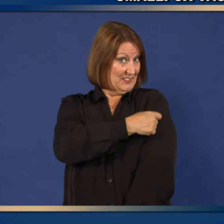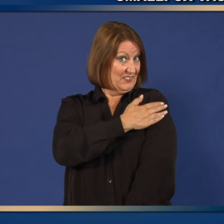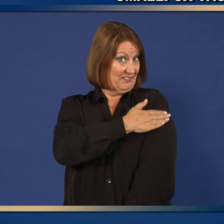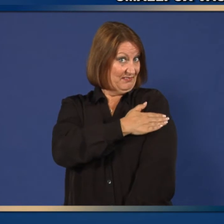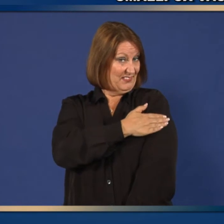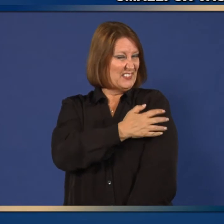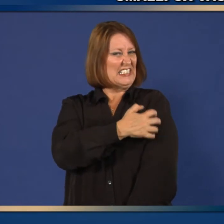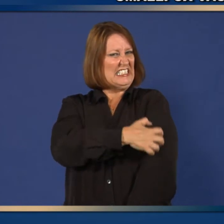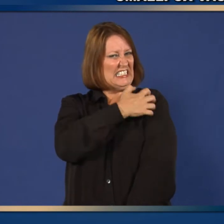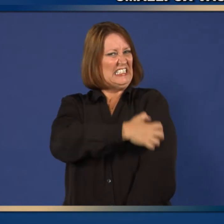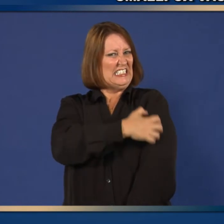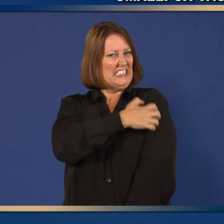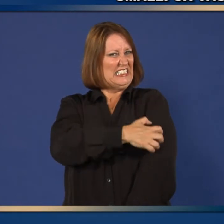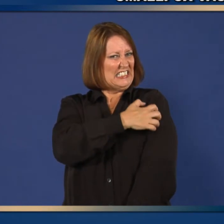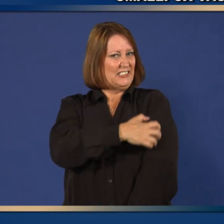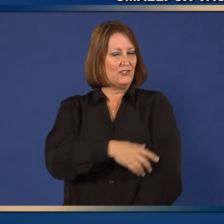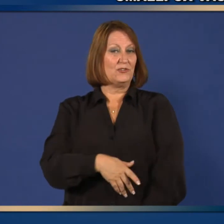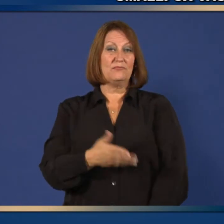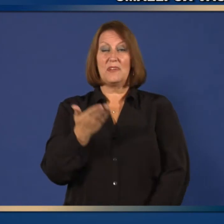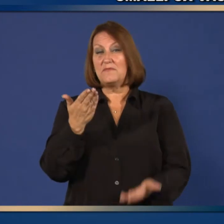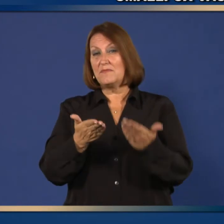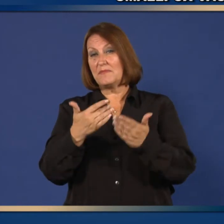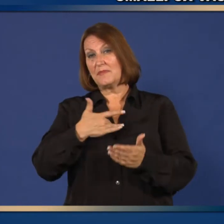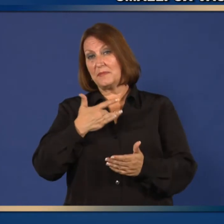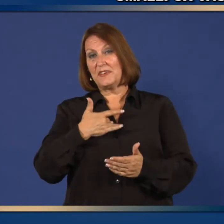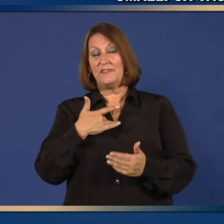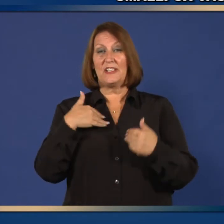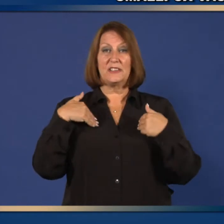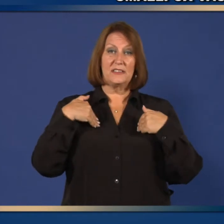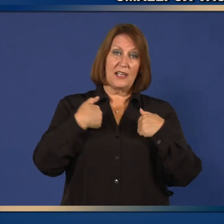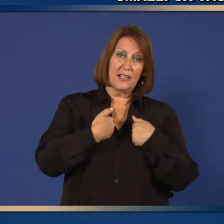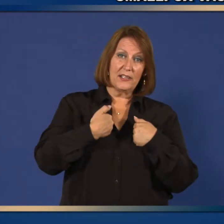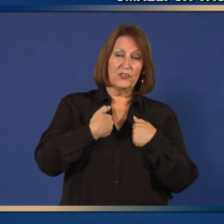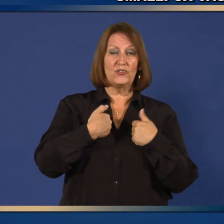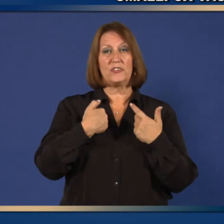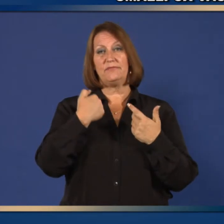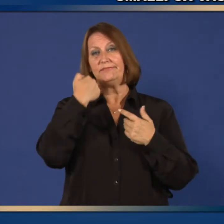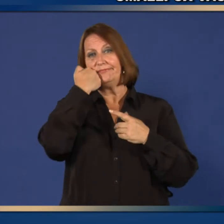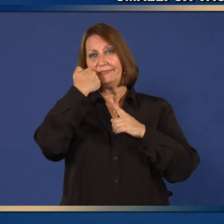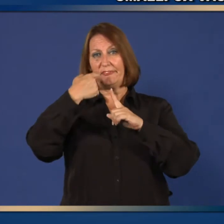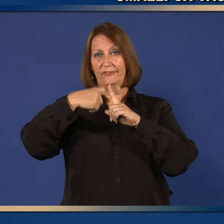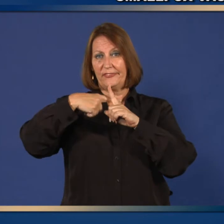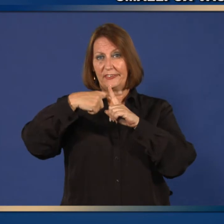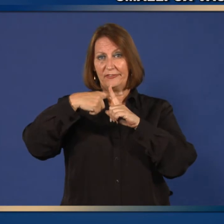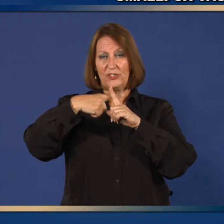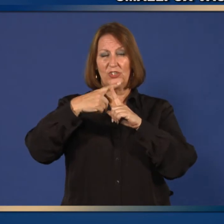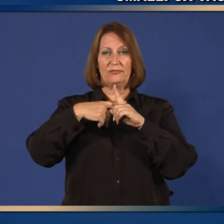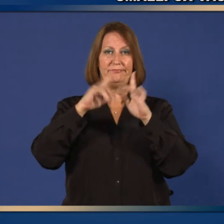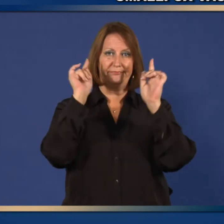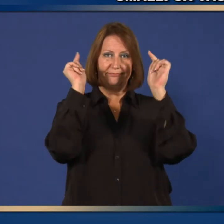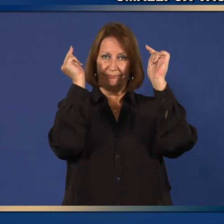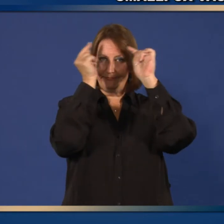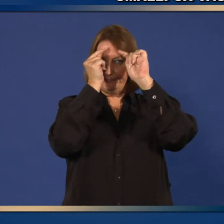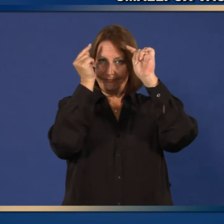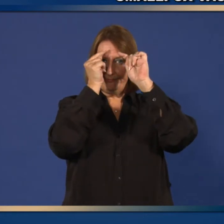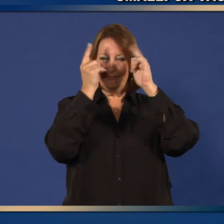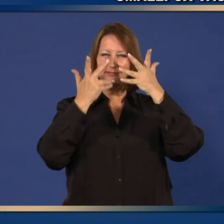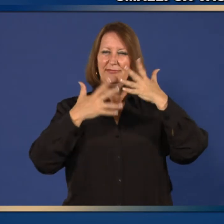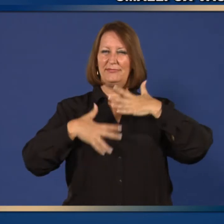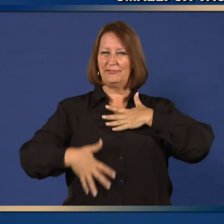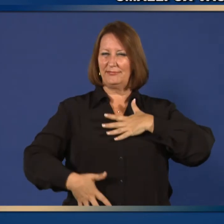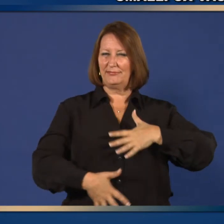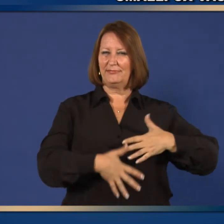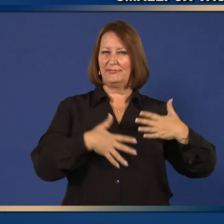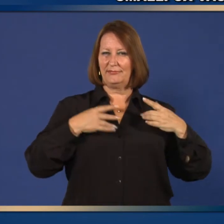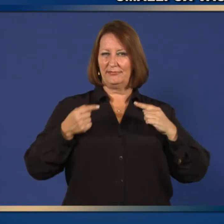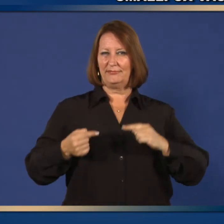You may also feel tired, have a mild fever, headache, or muscle aches.